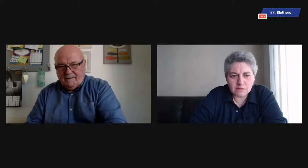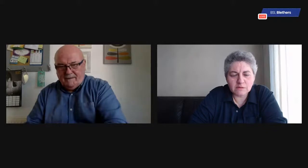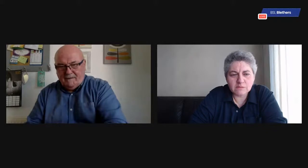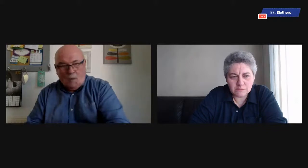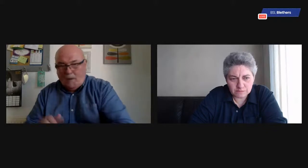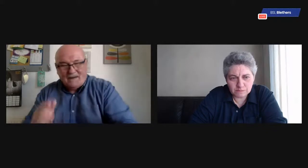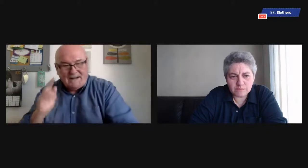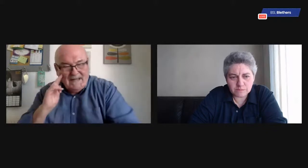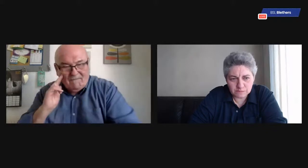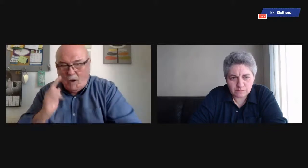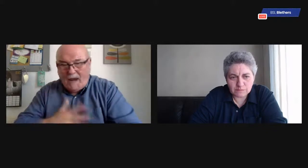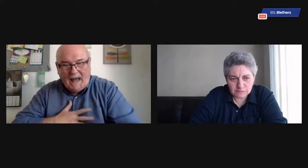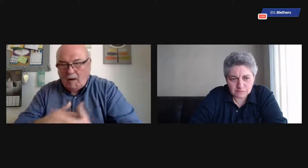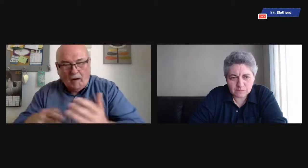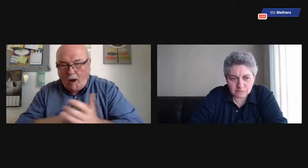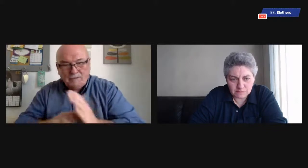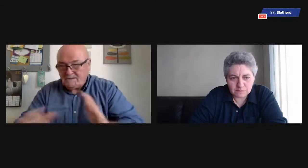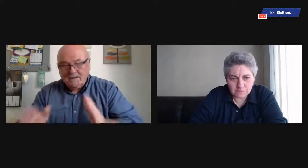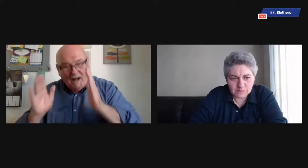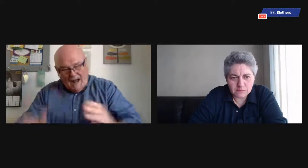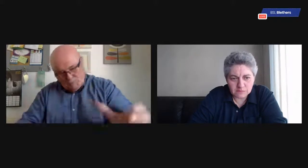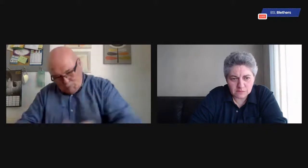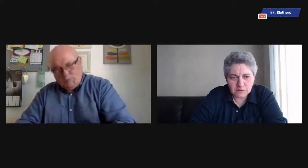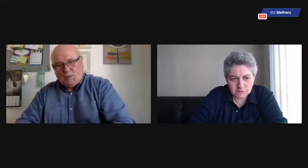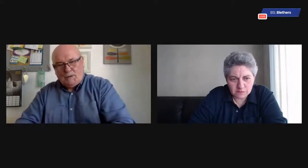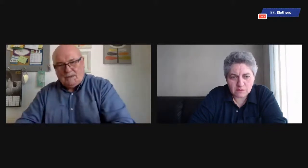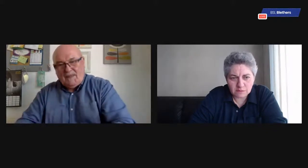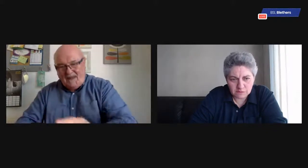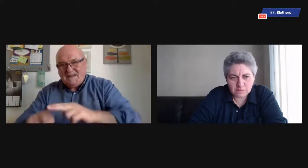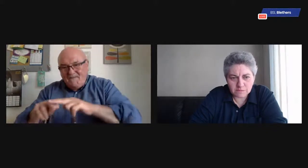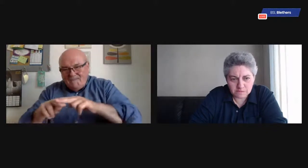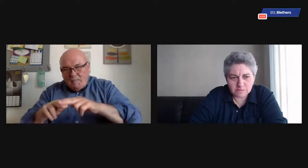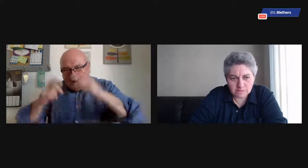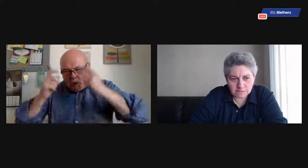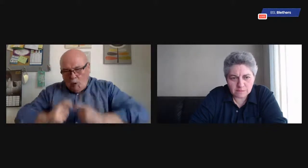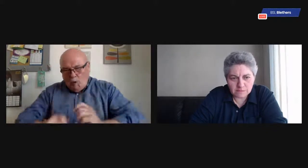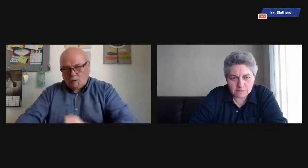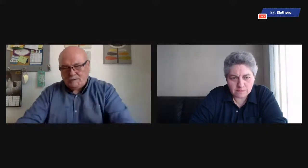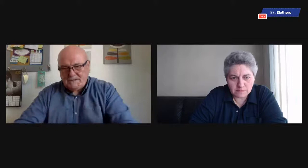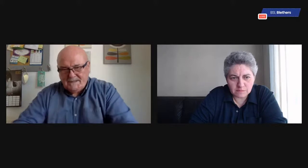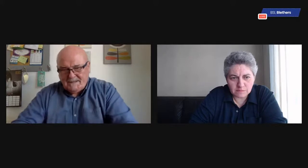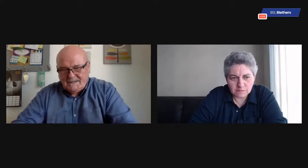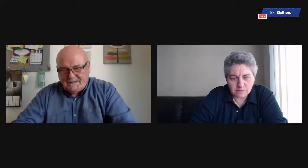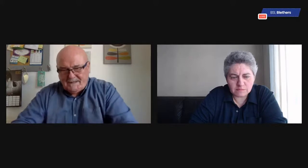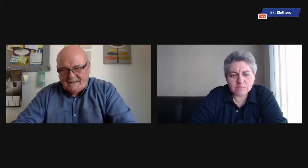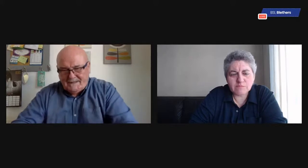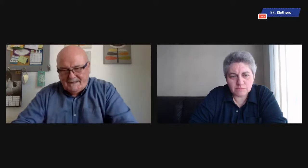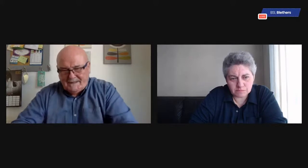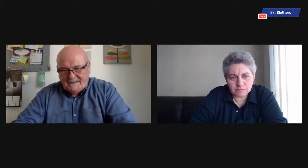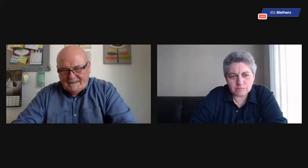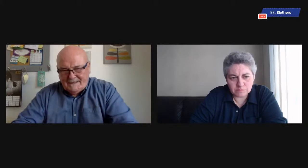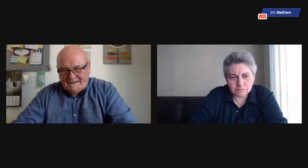the defence saying, "Oh, the interpreter was rubbish. That's why what's happening causing mistrial." So in family court, we want to avoid any of